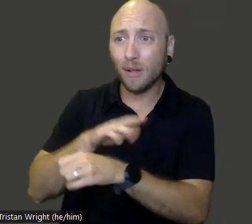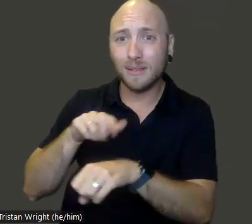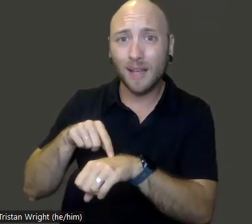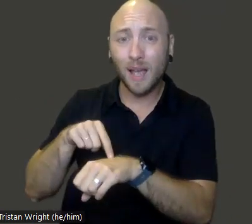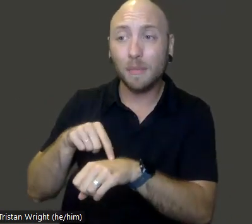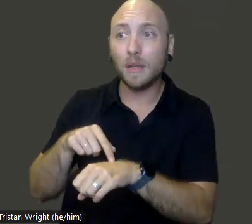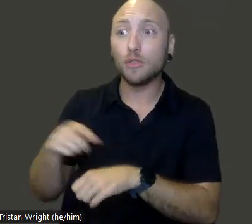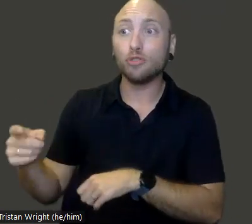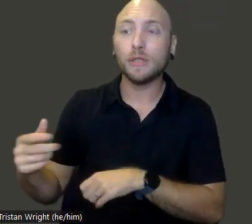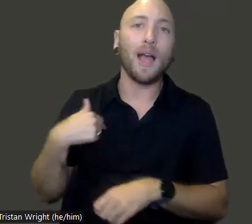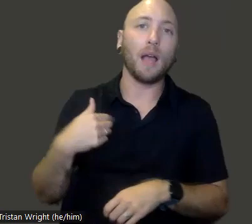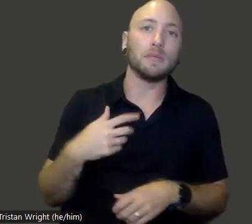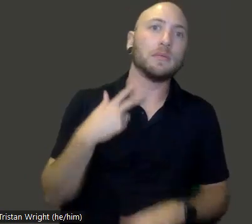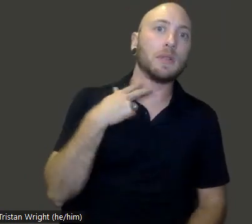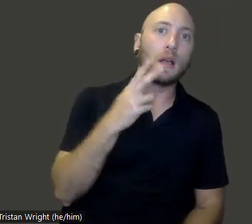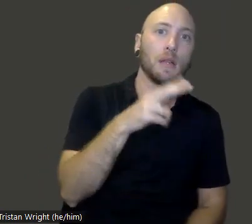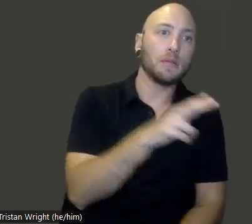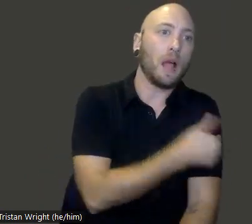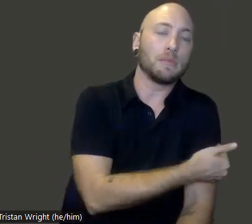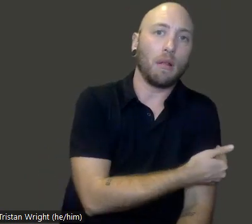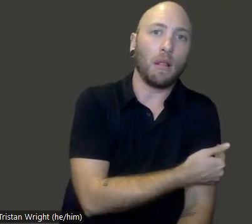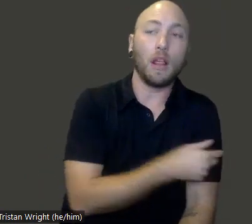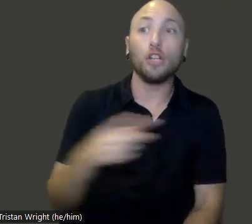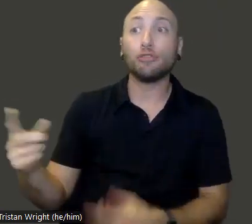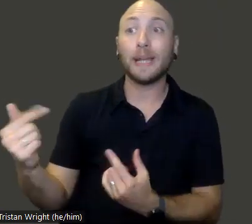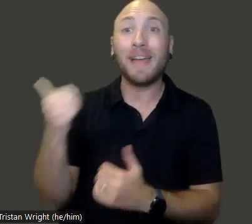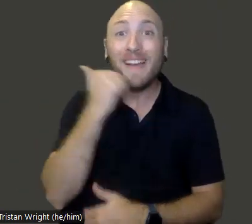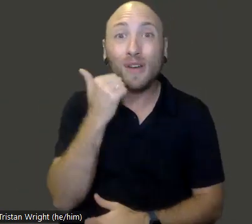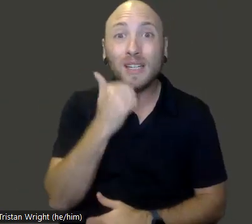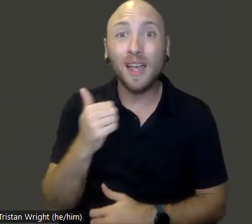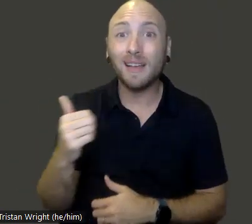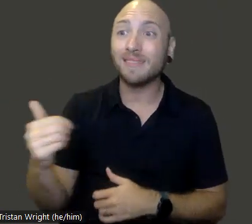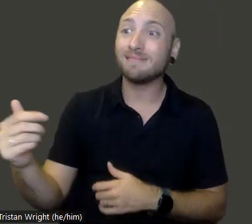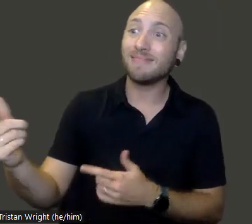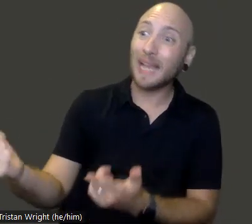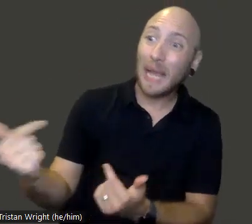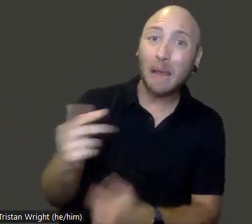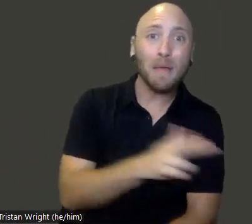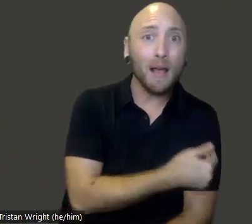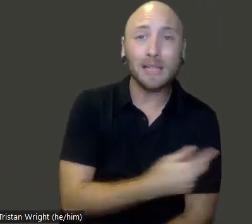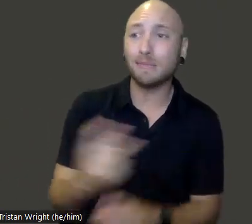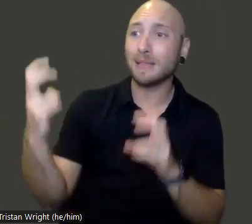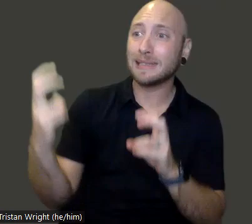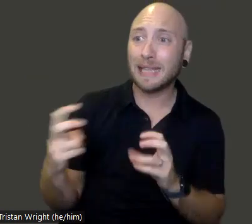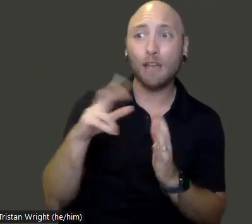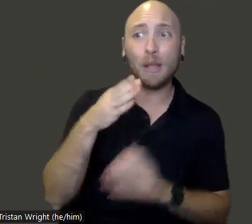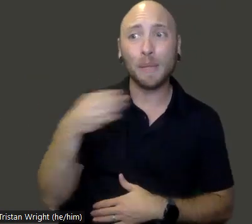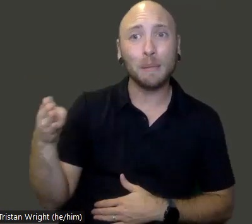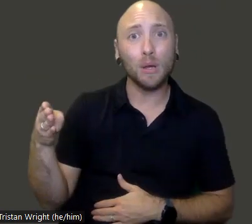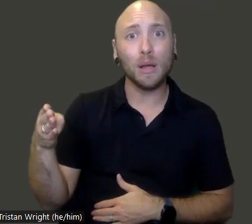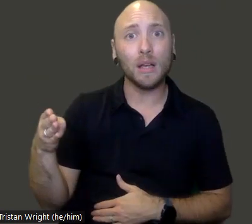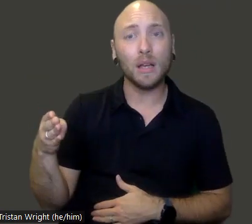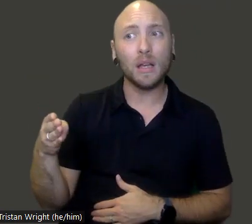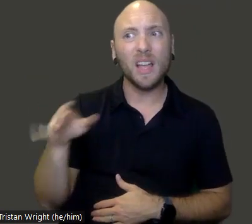I'd stuck in the hospital every day. And that's the kind of thing that we're taught to do for each other in